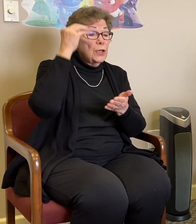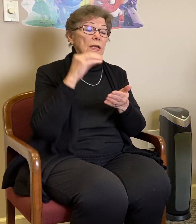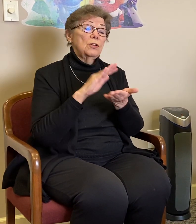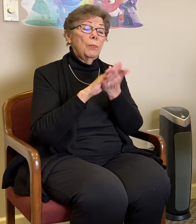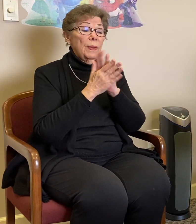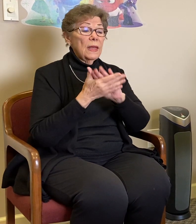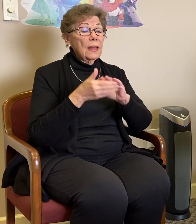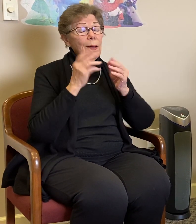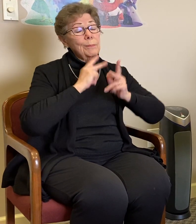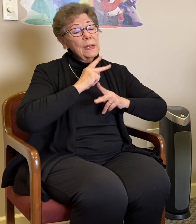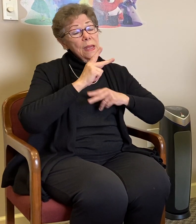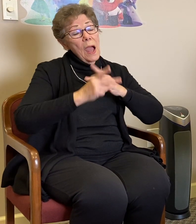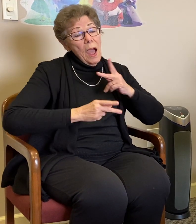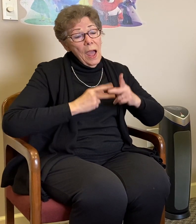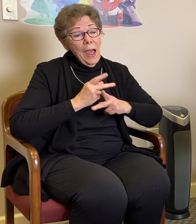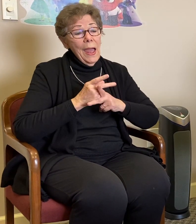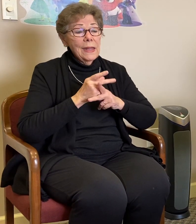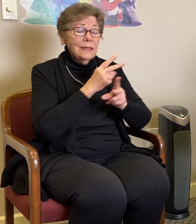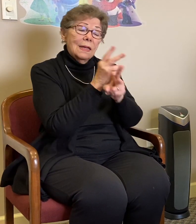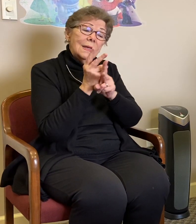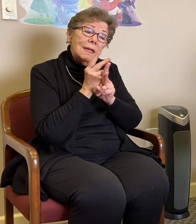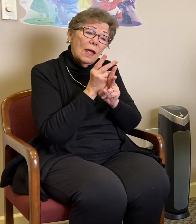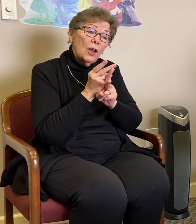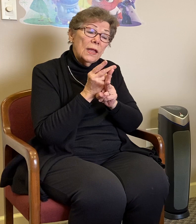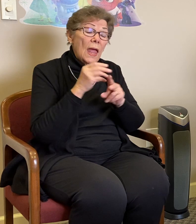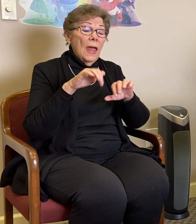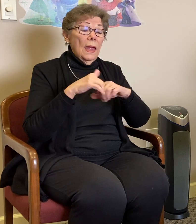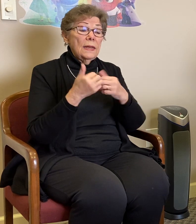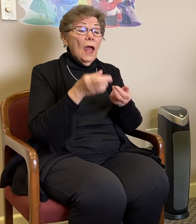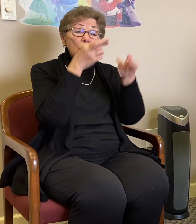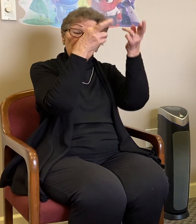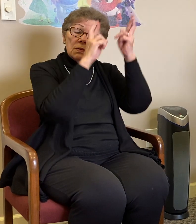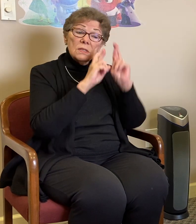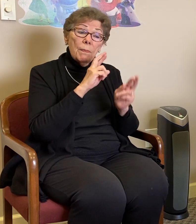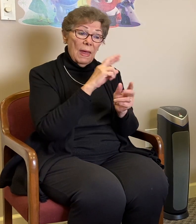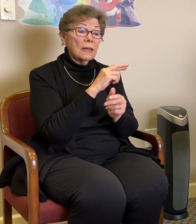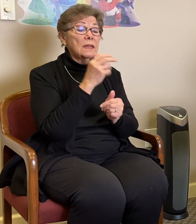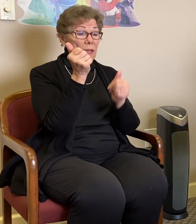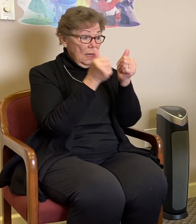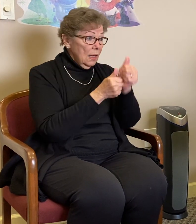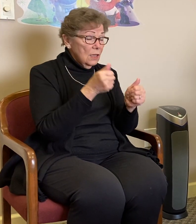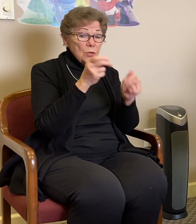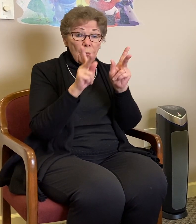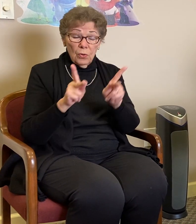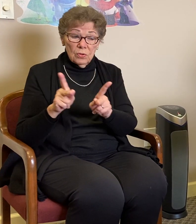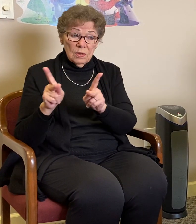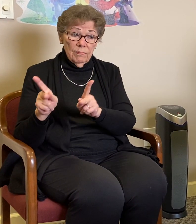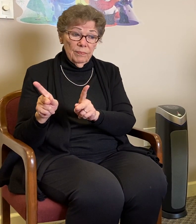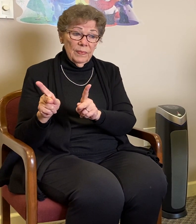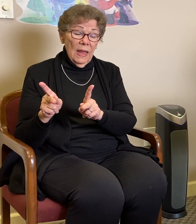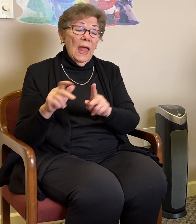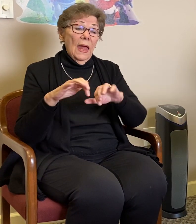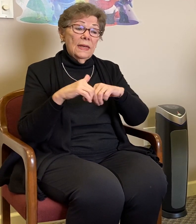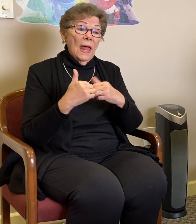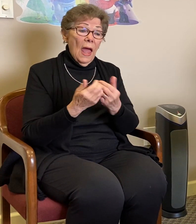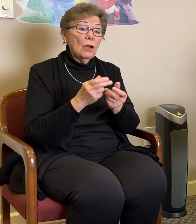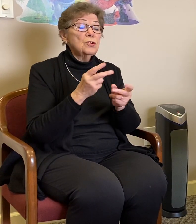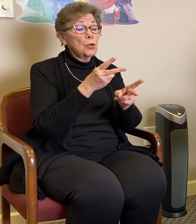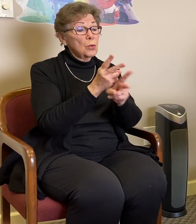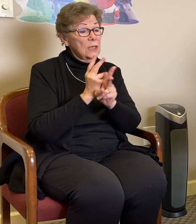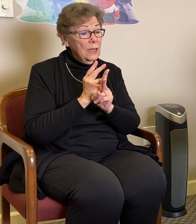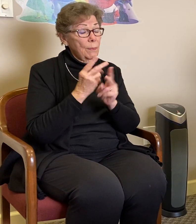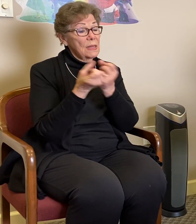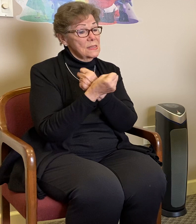kind and caring and how to respect each other and how to keep safe.